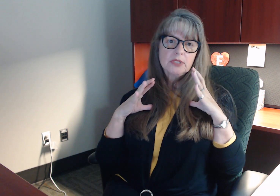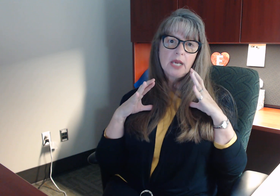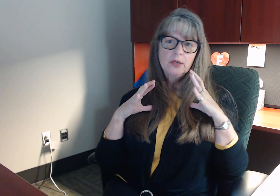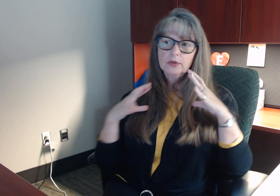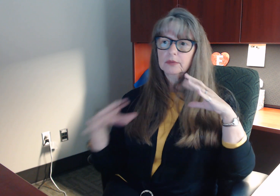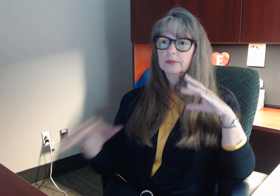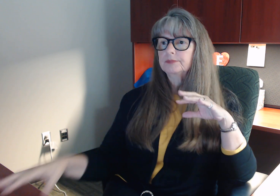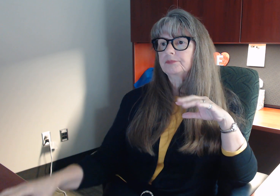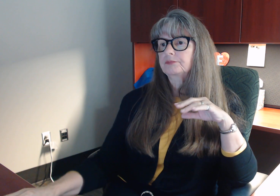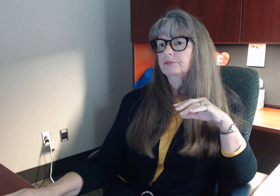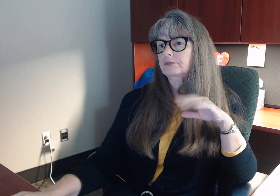retired.